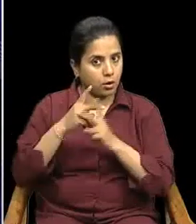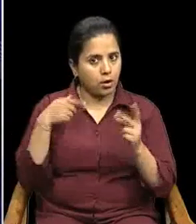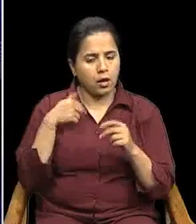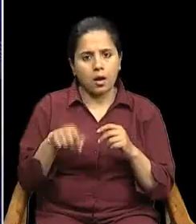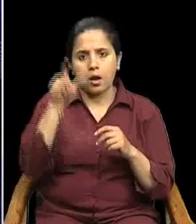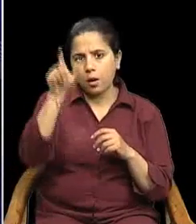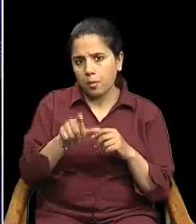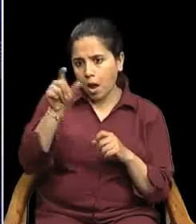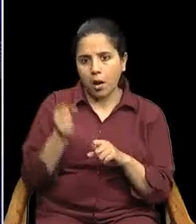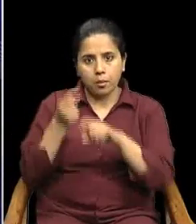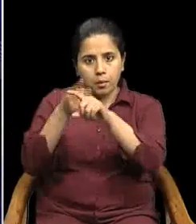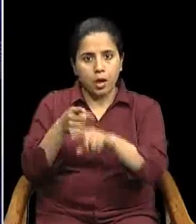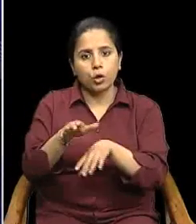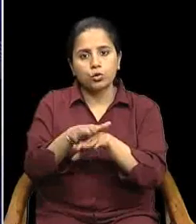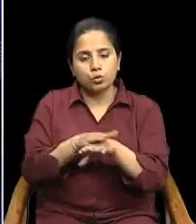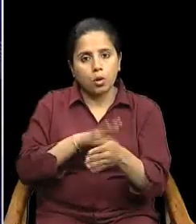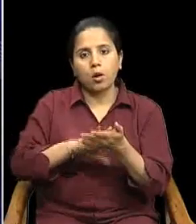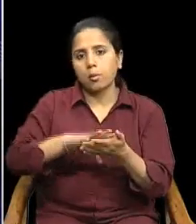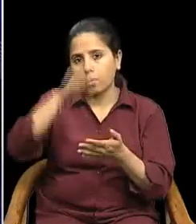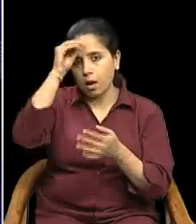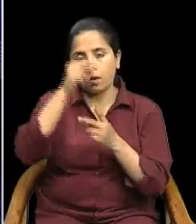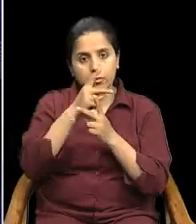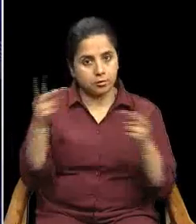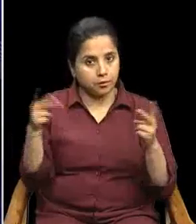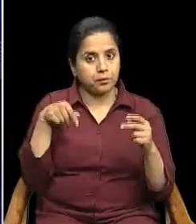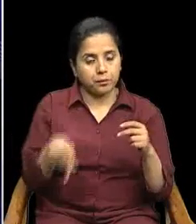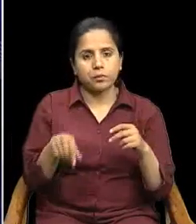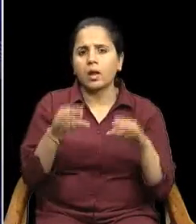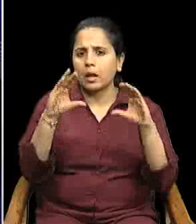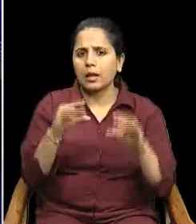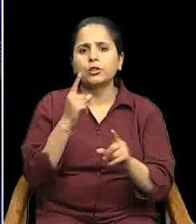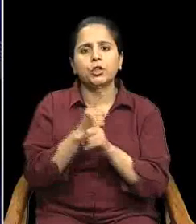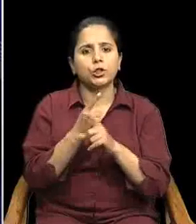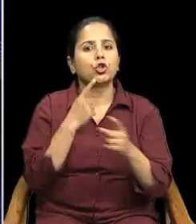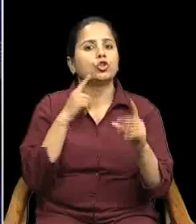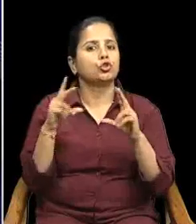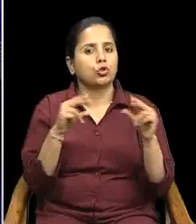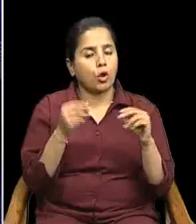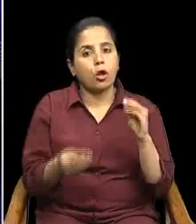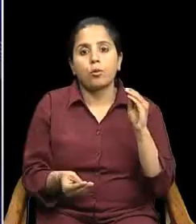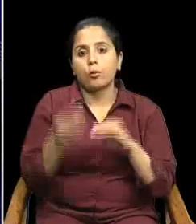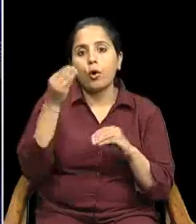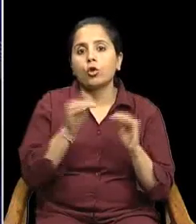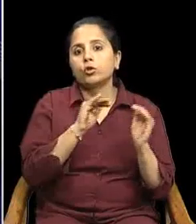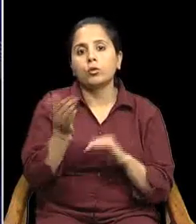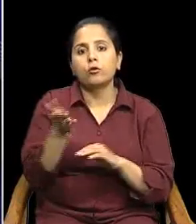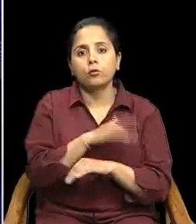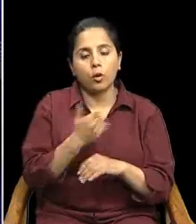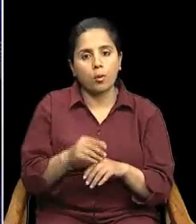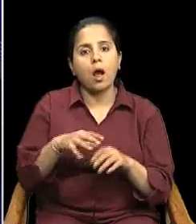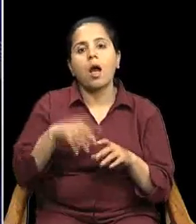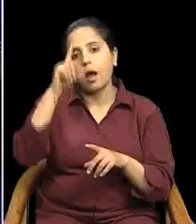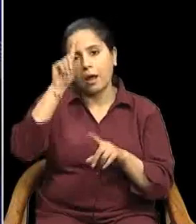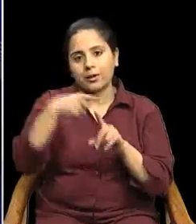individualization and the slower paced learning in which there is a less teacher talk and more support from the